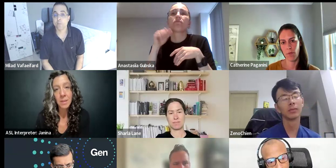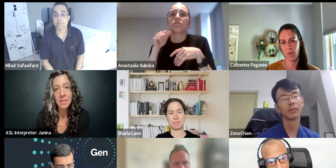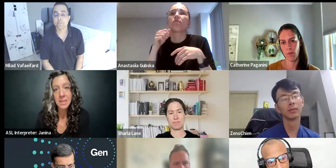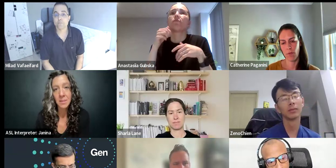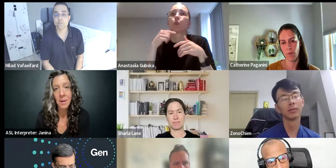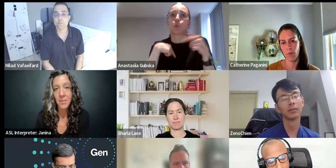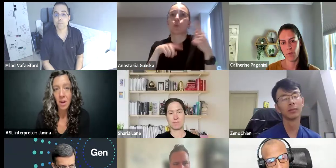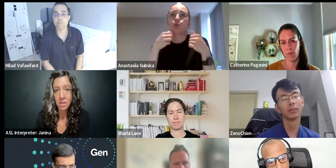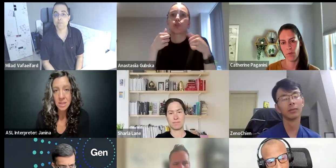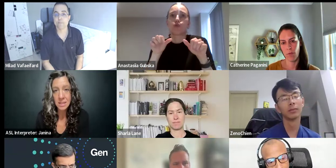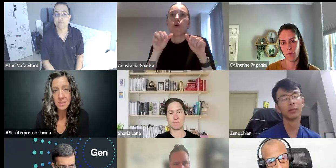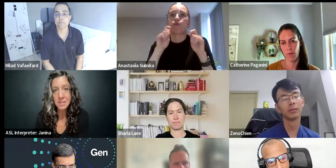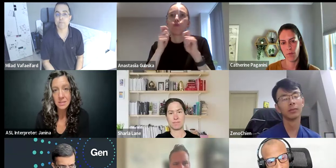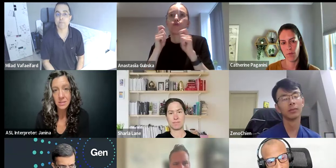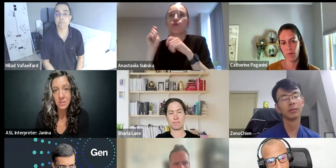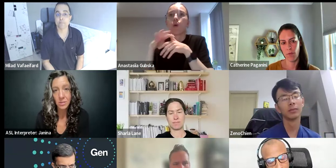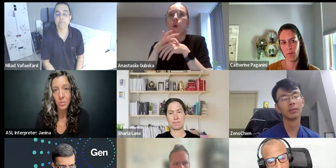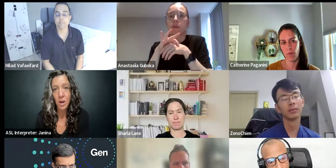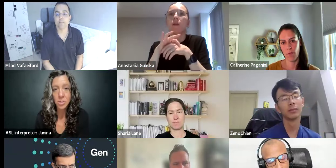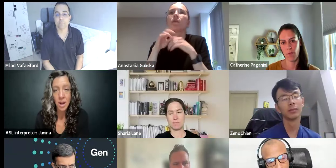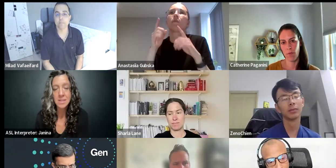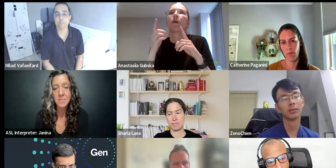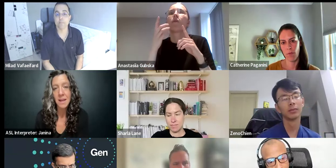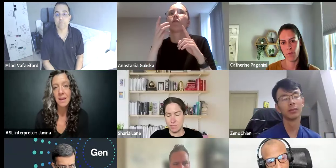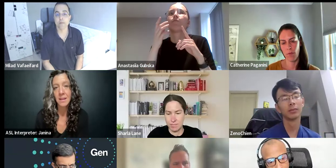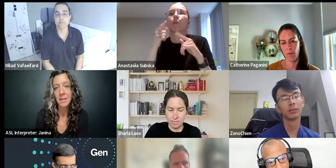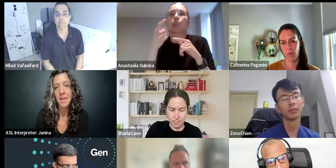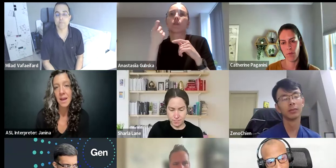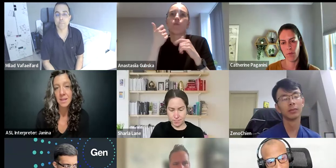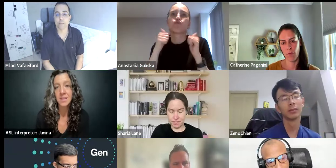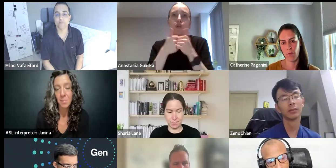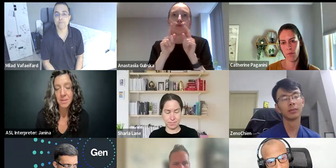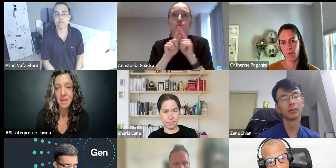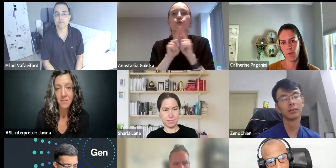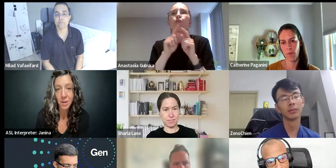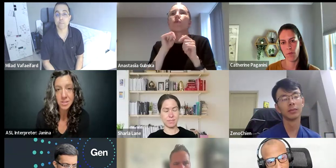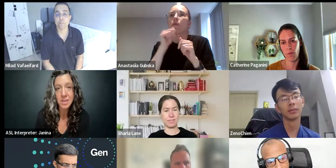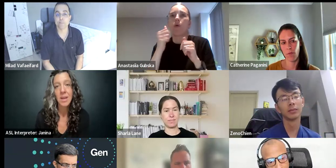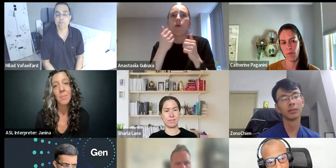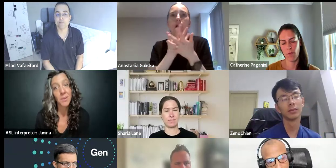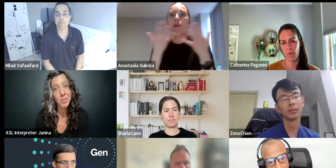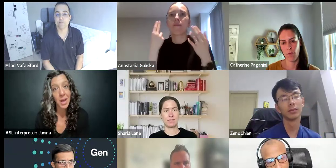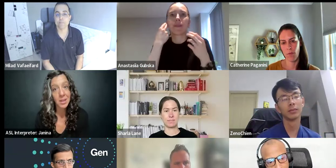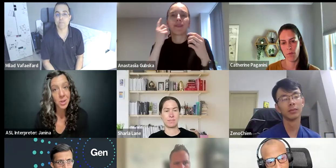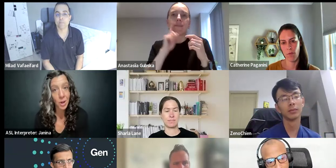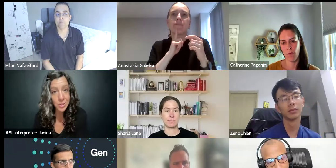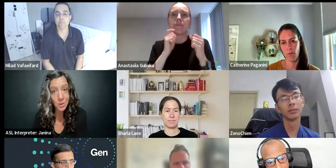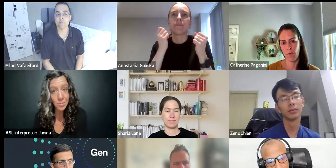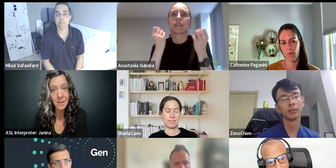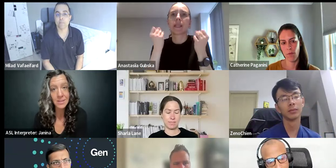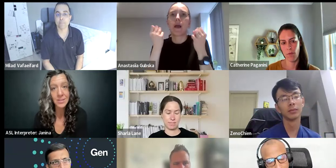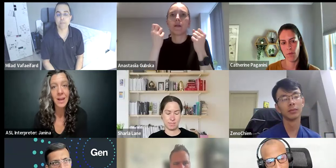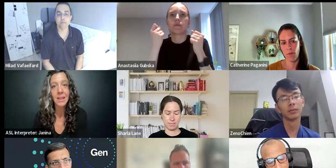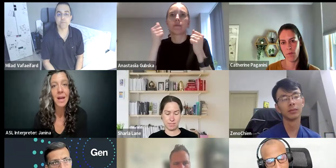Like what Milad said about the content, we are trying to make the topics diverse, but there's a challenge